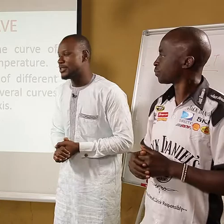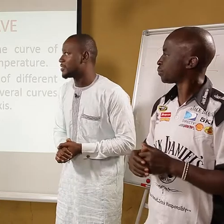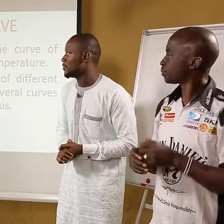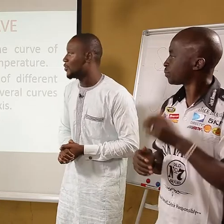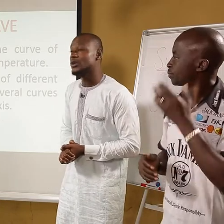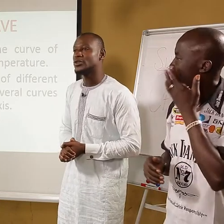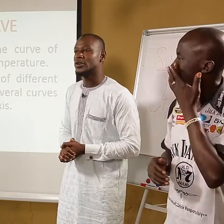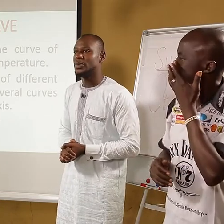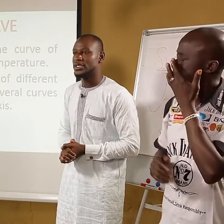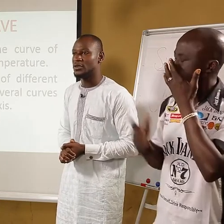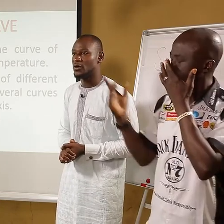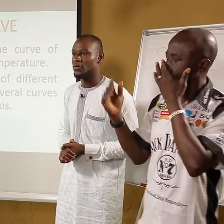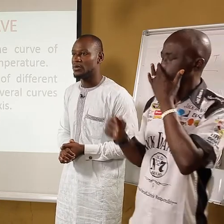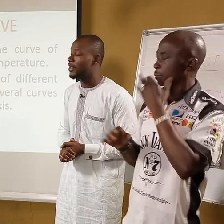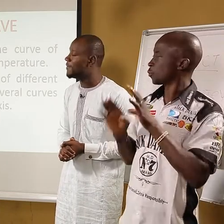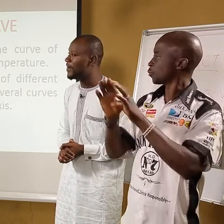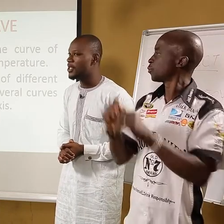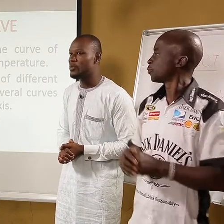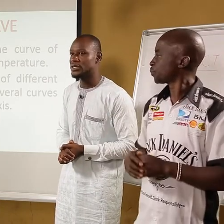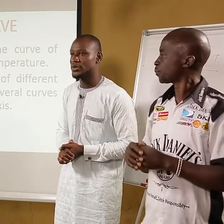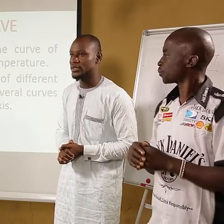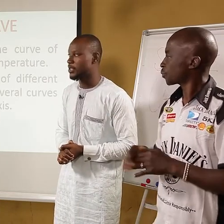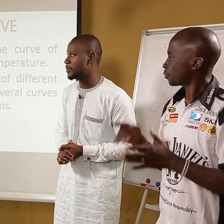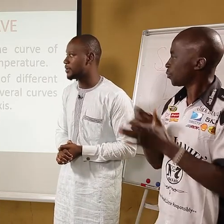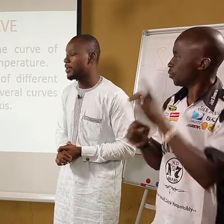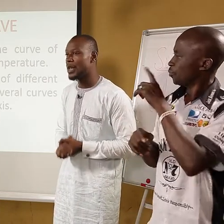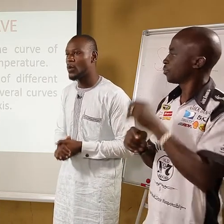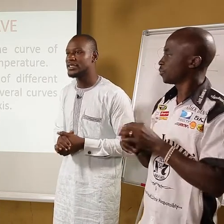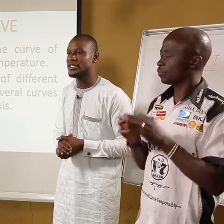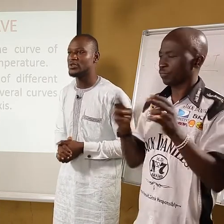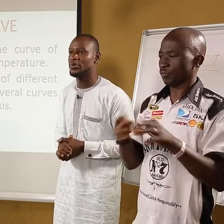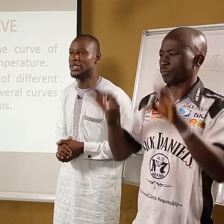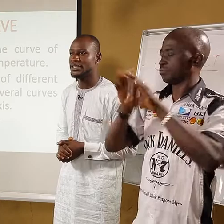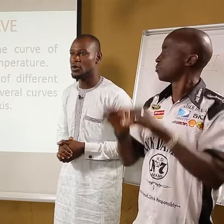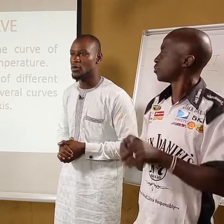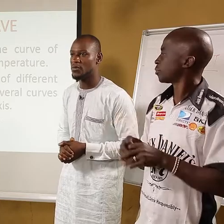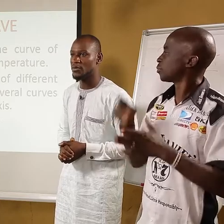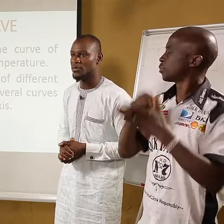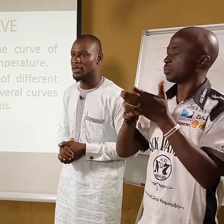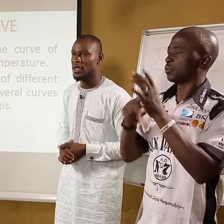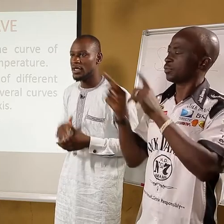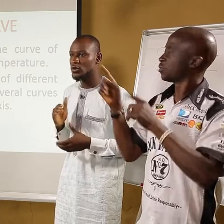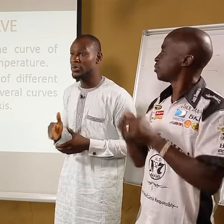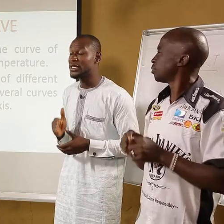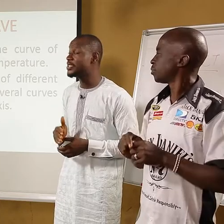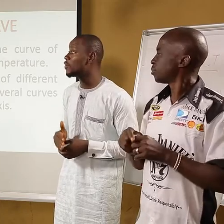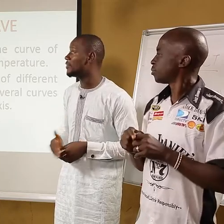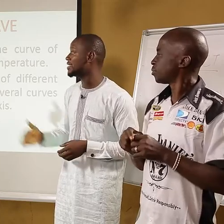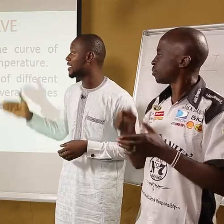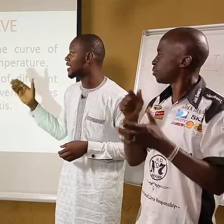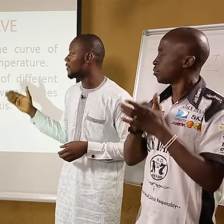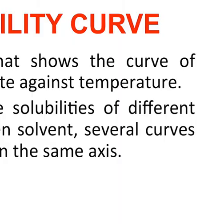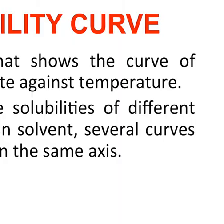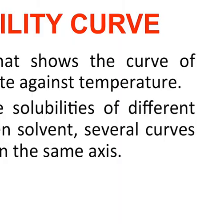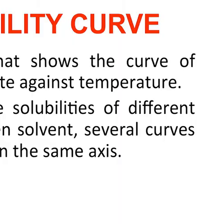My students, we go into solubility curve, a very important concept. Now, what is a solubility curve? A solubility curve